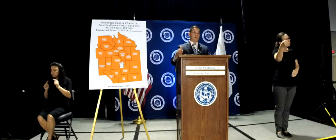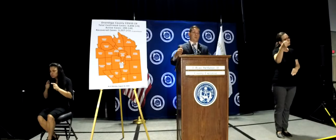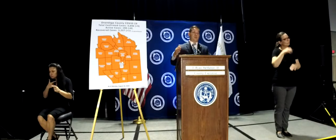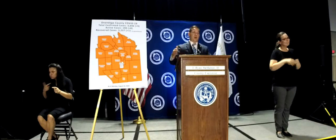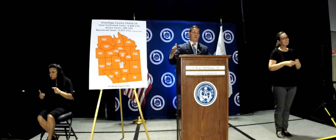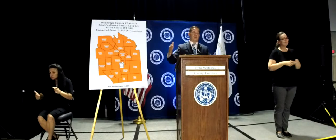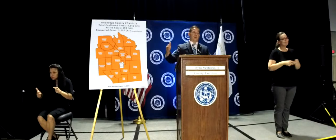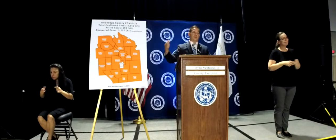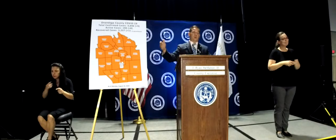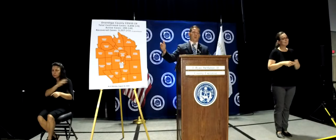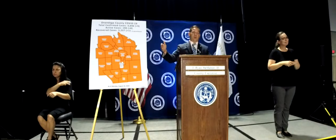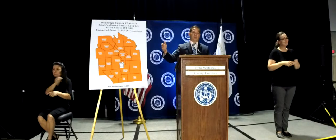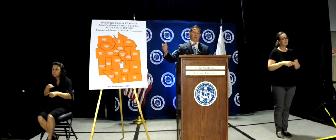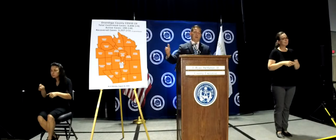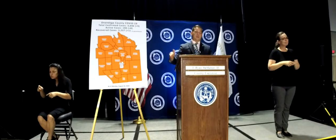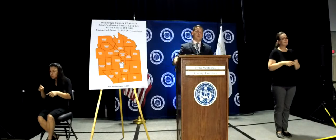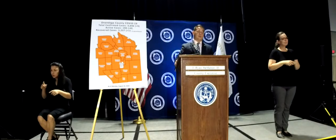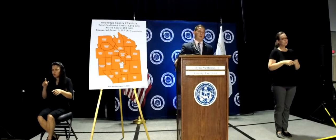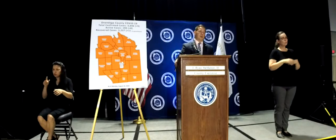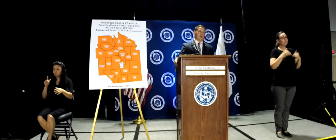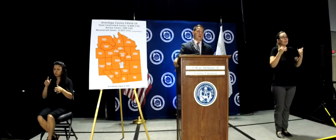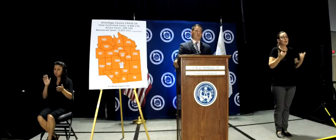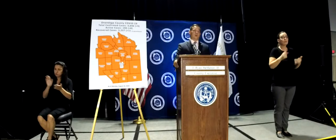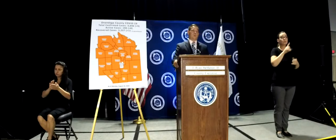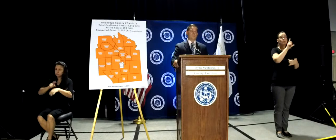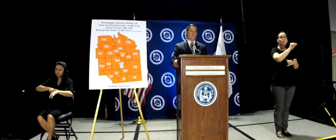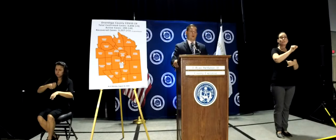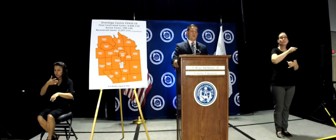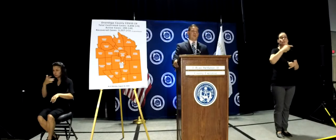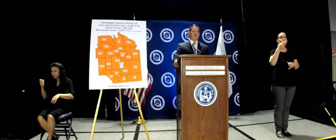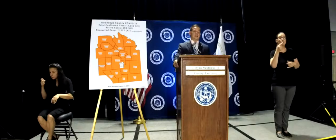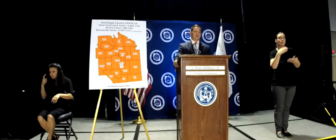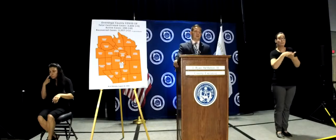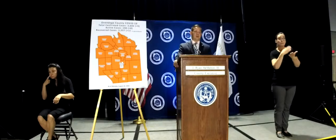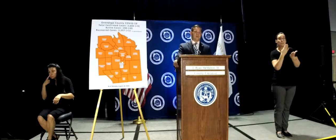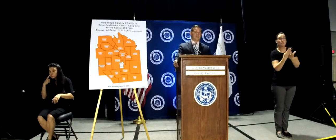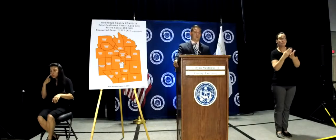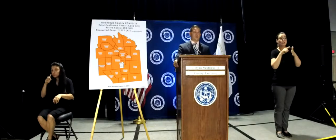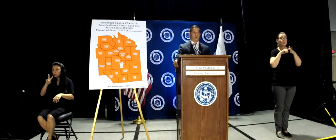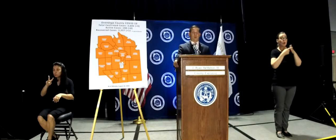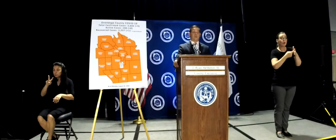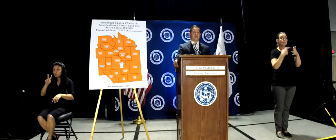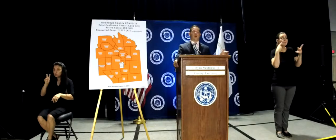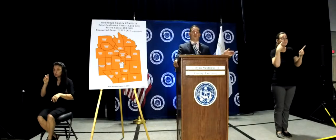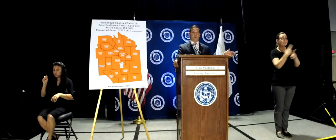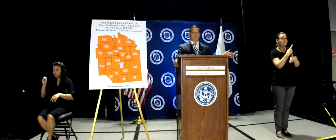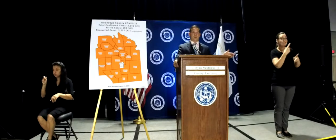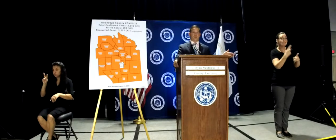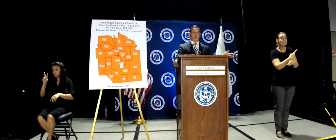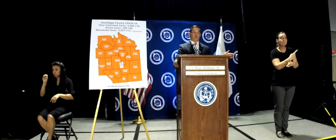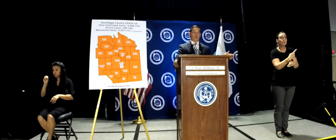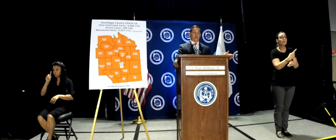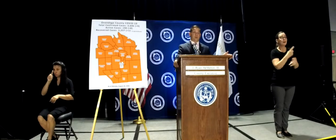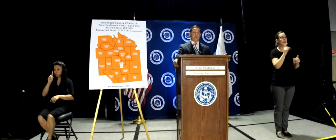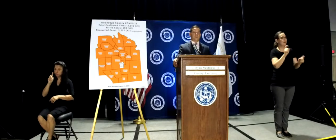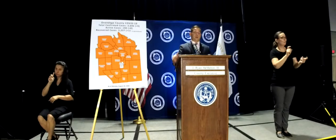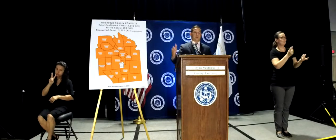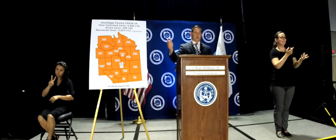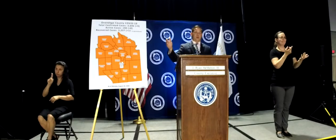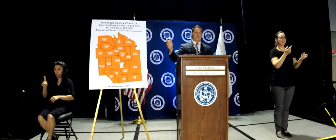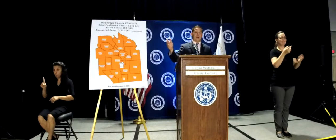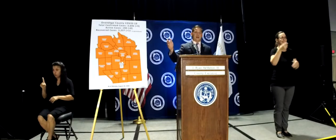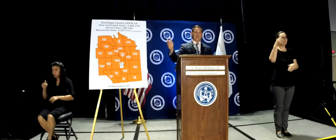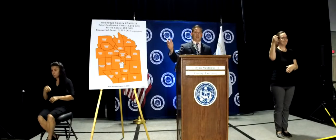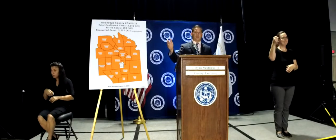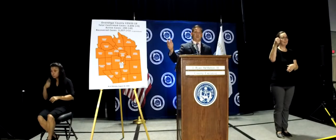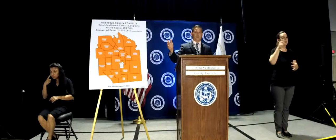through the start of a 2021 budget process. So hypothetically, you could have a situation where we have to let go of people in 2020, but can